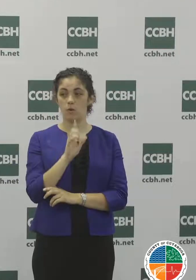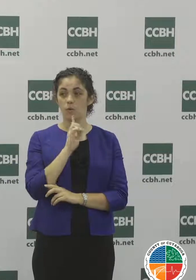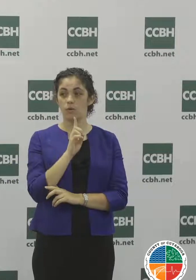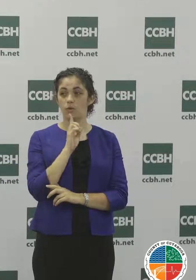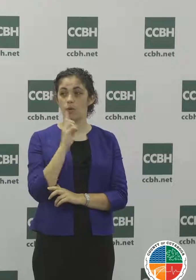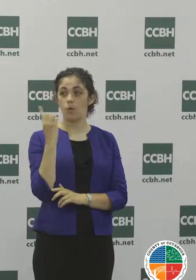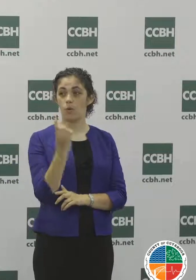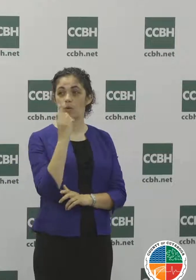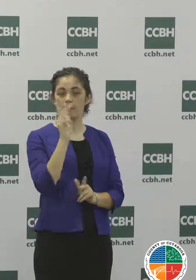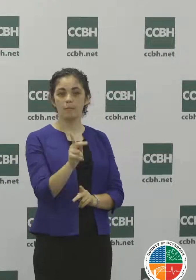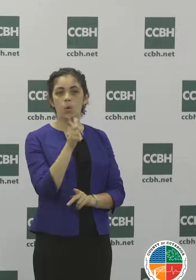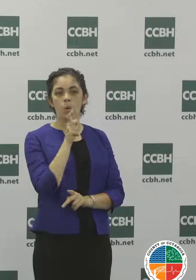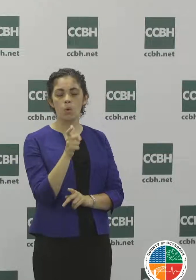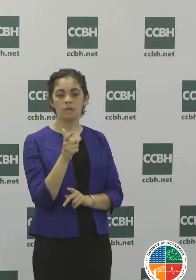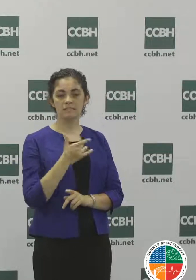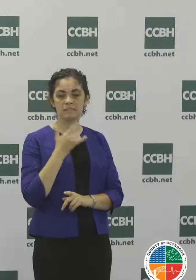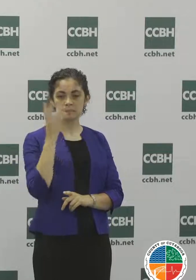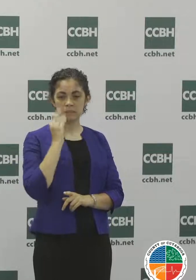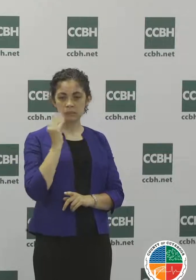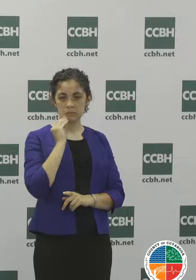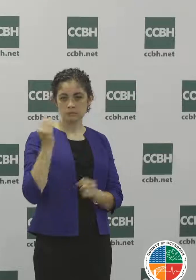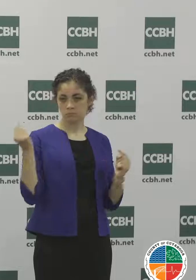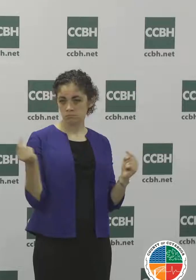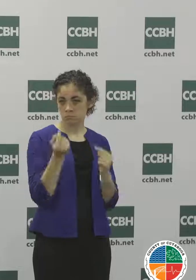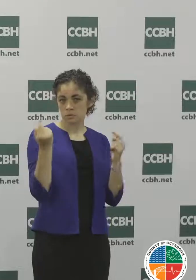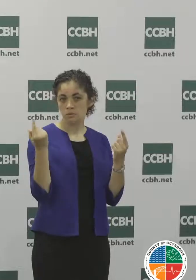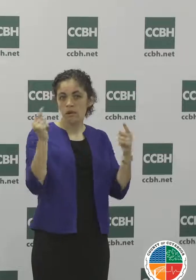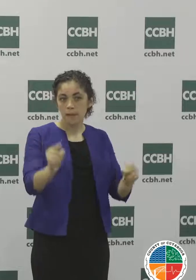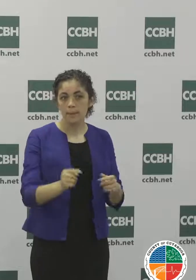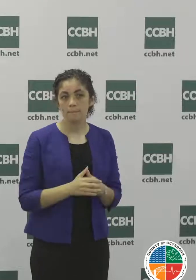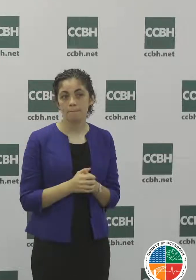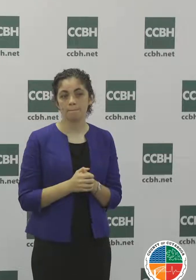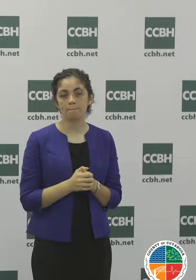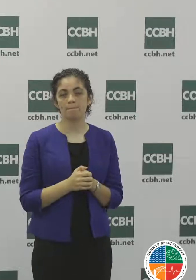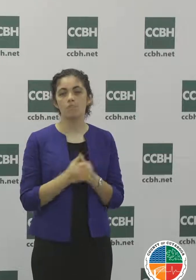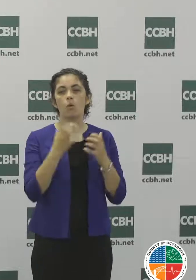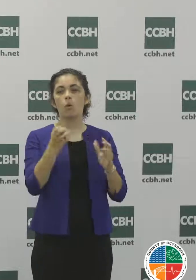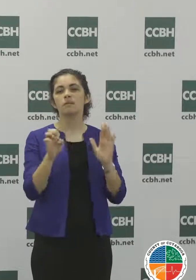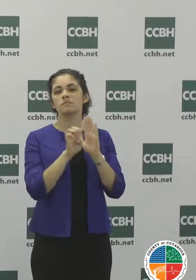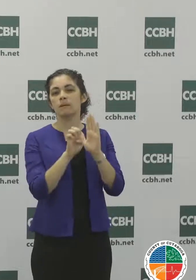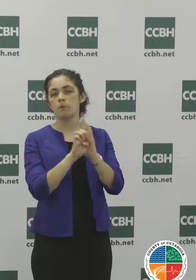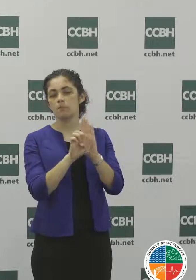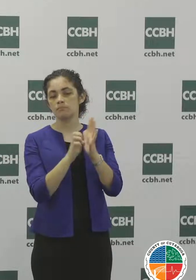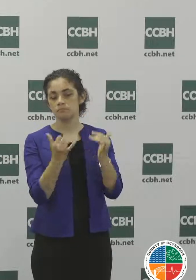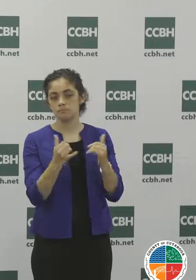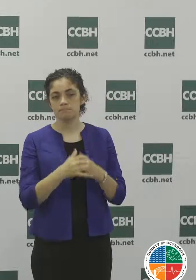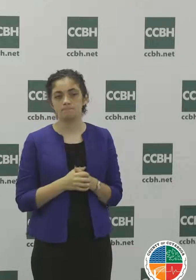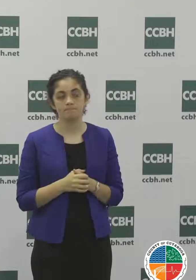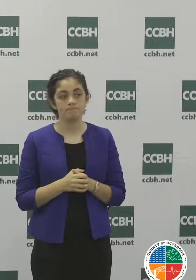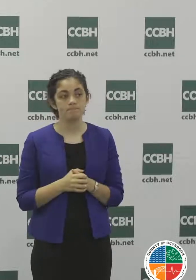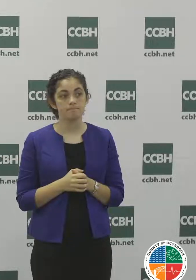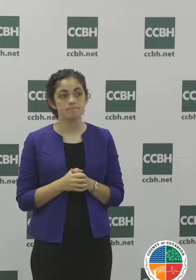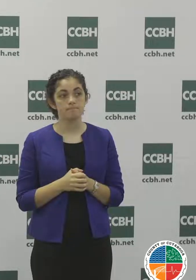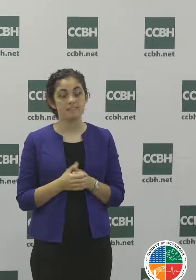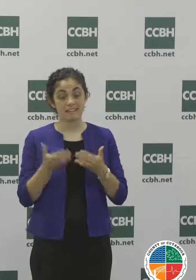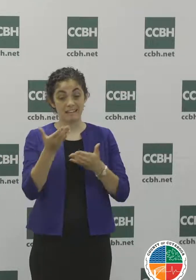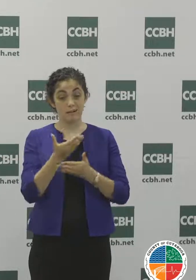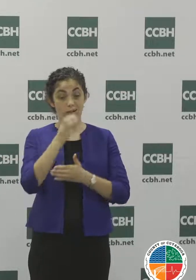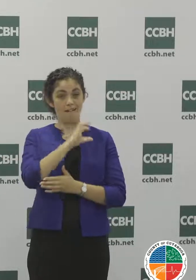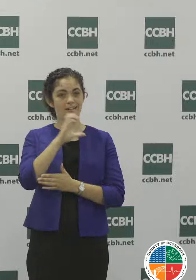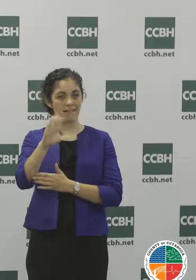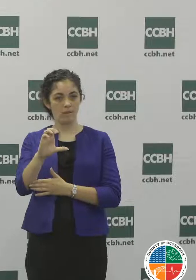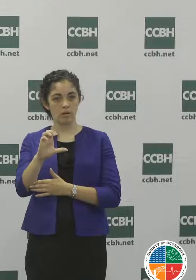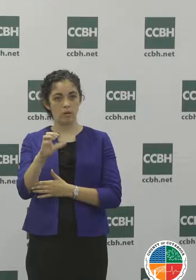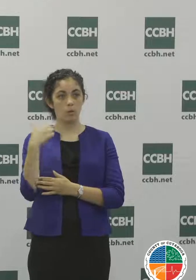course, those who are suffering from it. I'd like to give you an example. Here in Cuyahoga